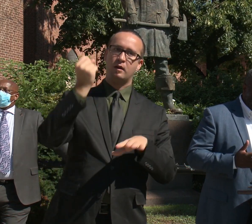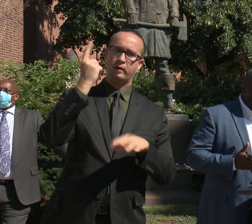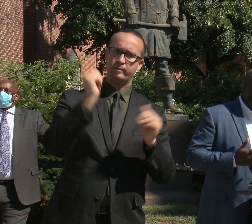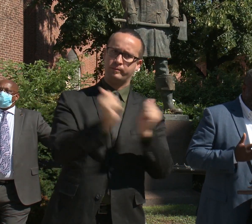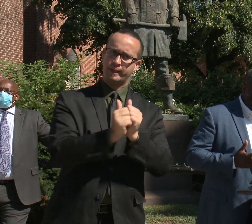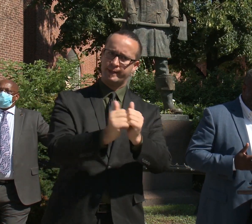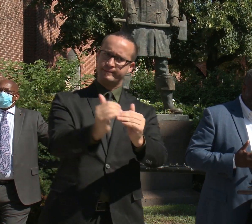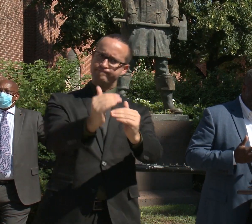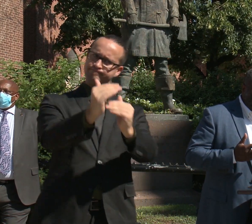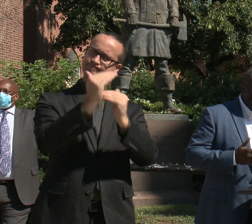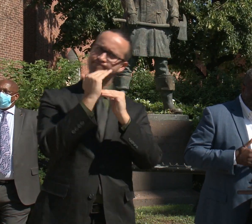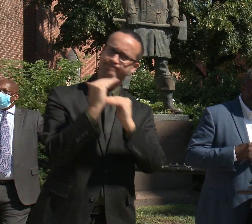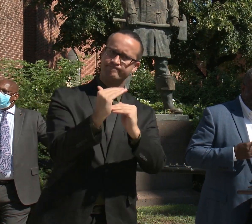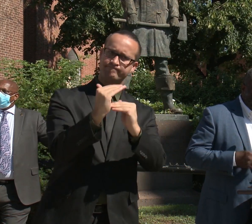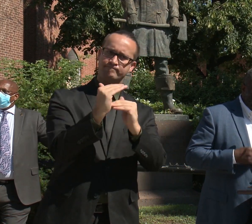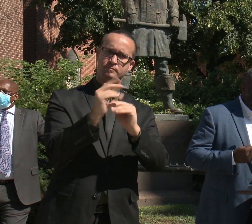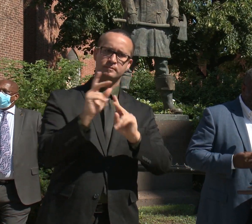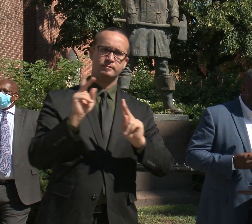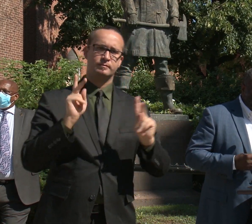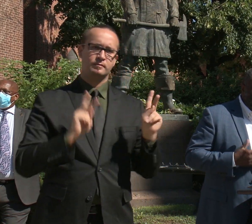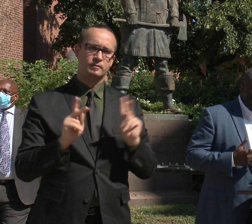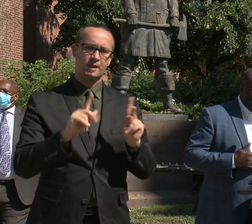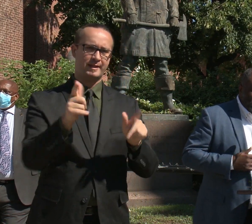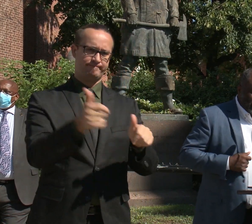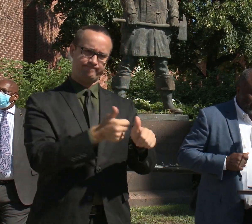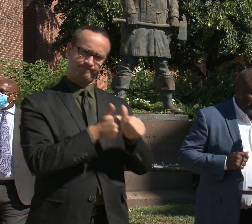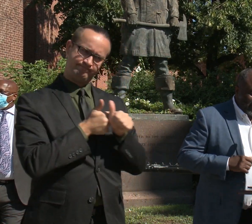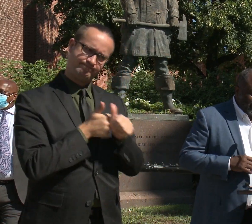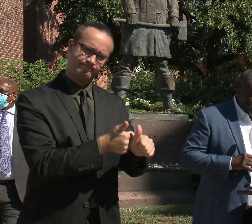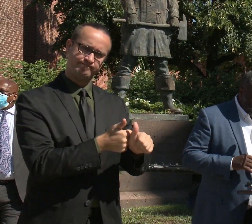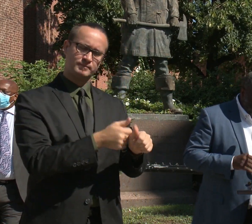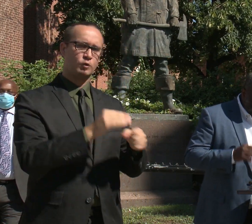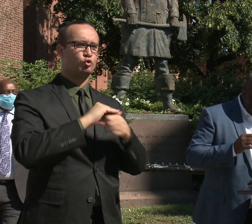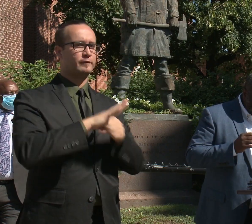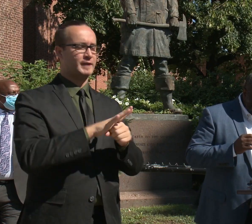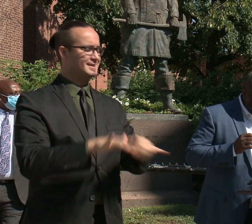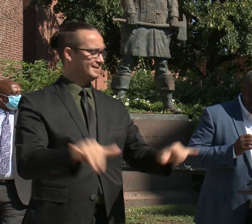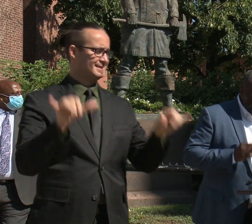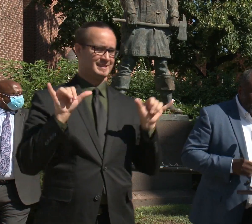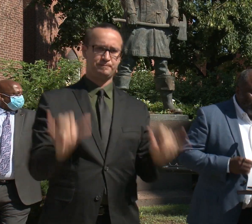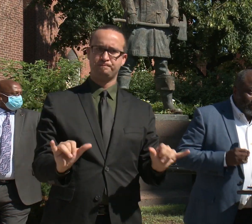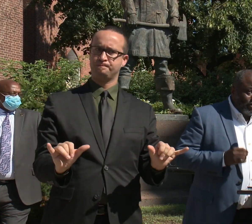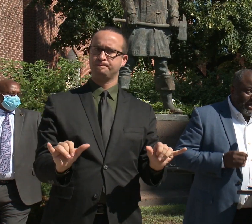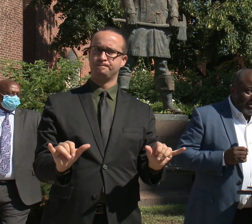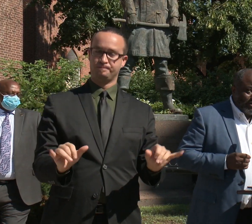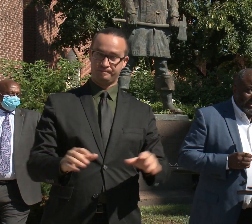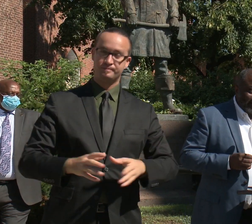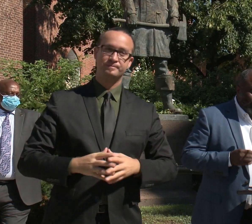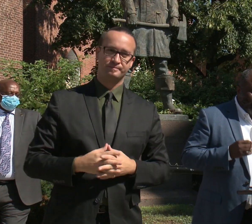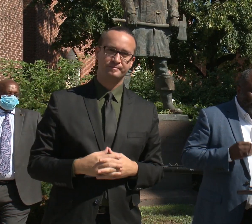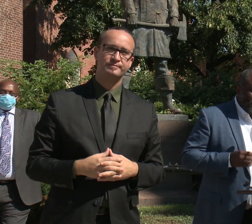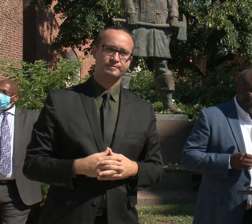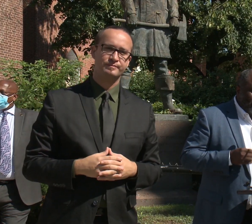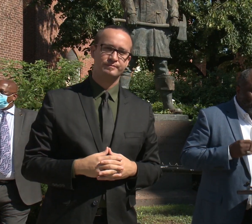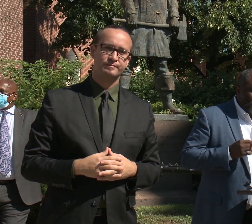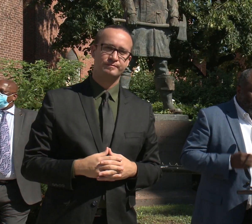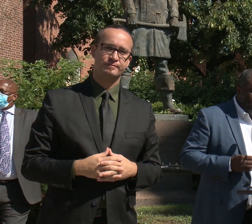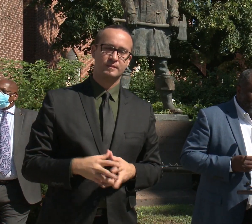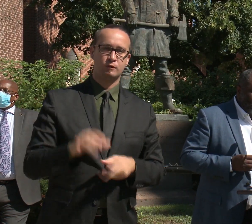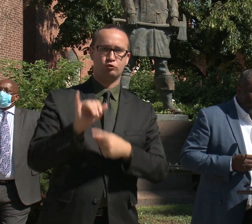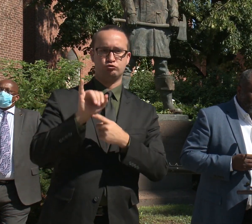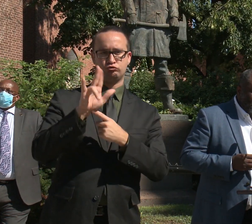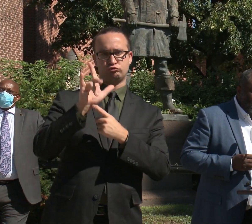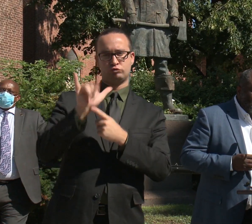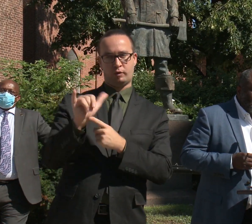following the procedures and the protocols during this COVID-19 pandemic. Starting July 13th, we will open 5 of our